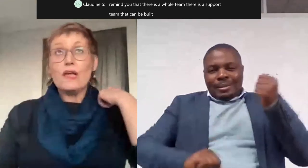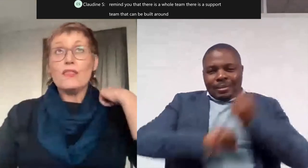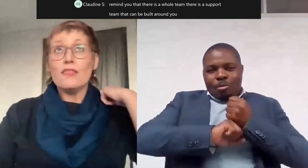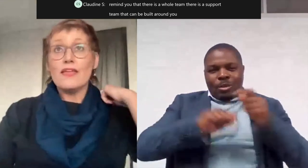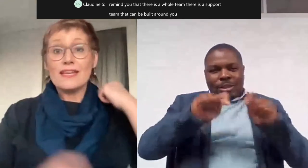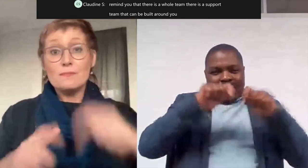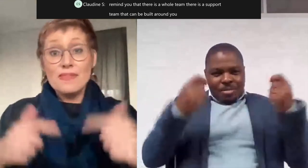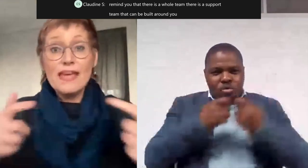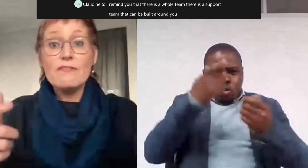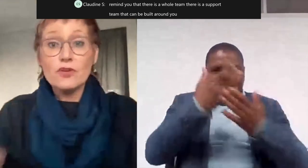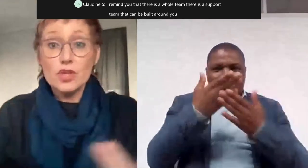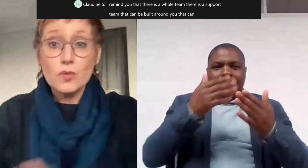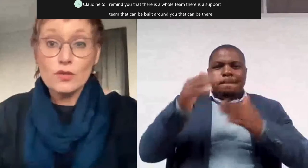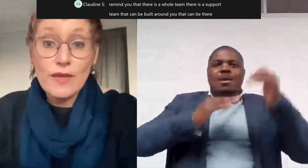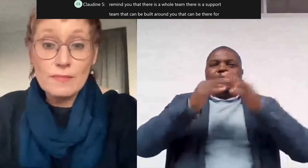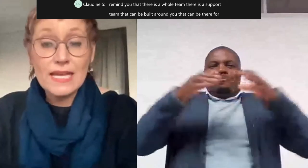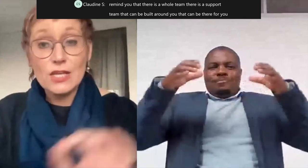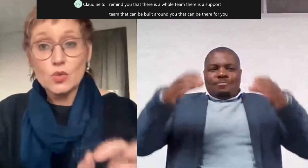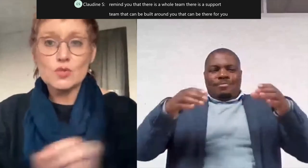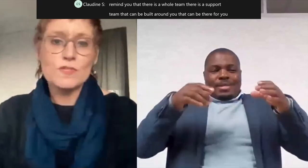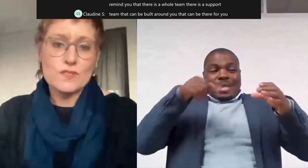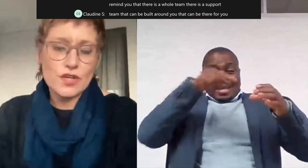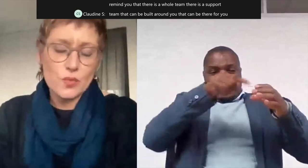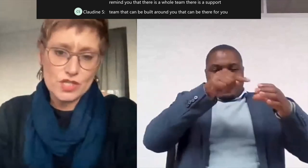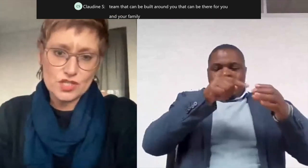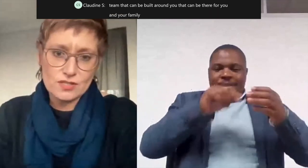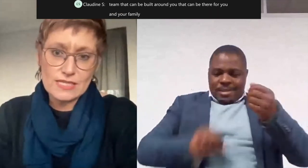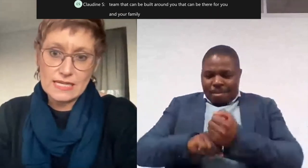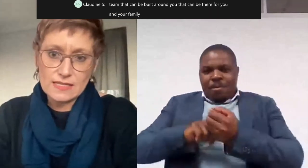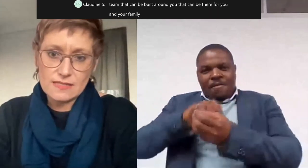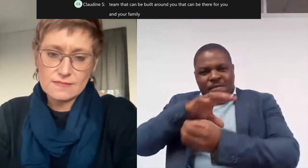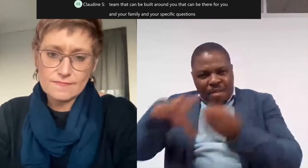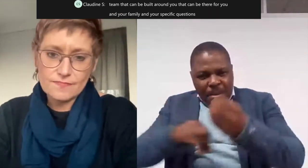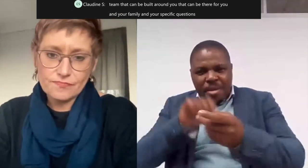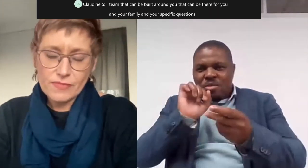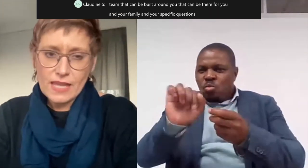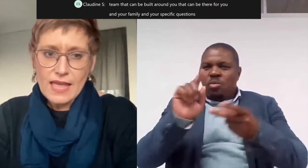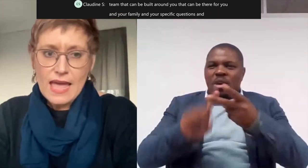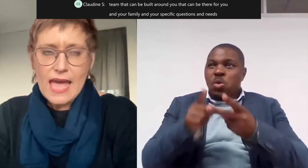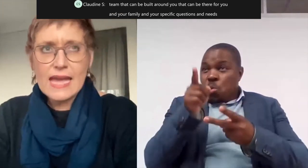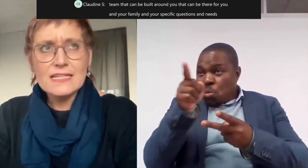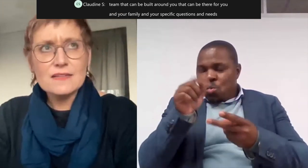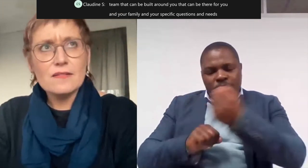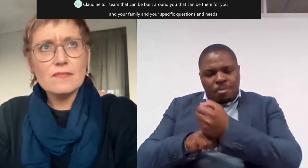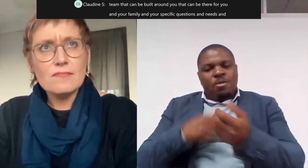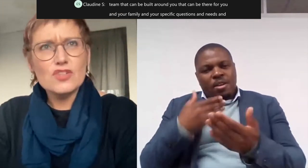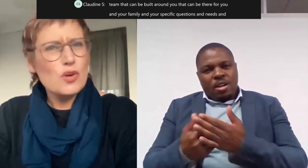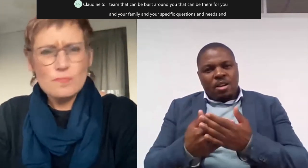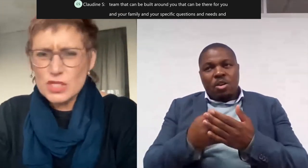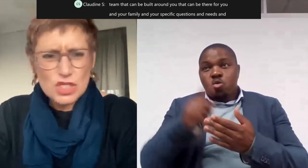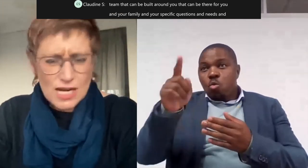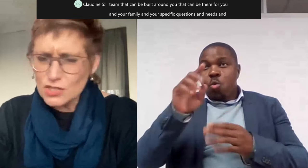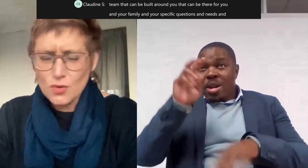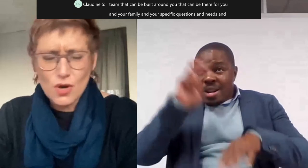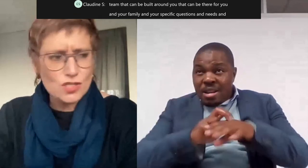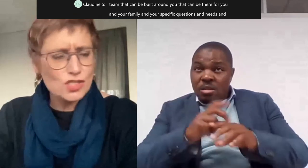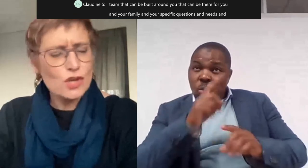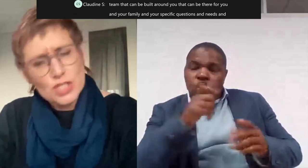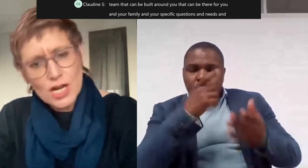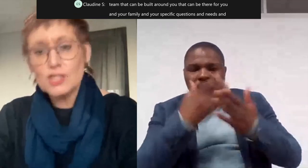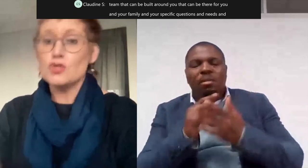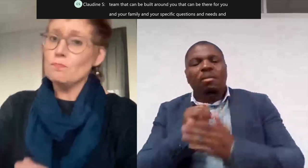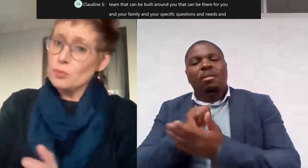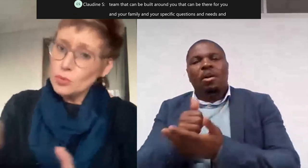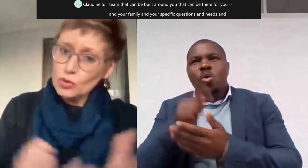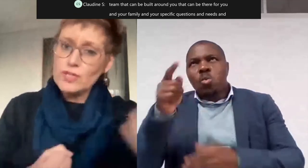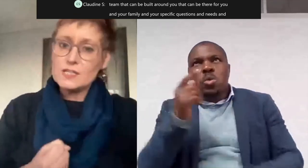you that can be there for you and your family and your specific questions and needs. And don't be shy to ask. Don't